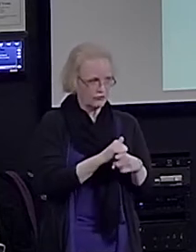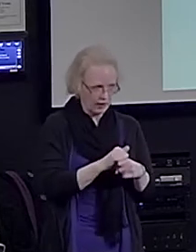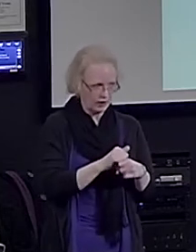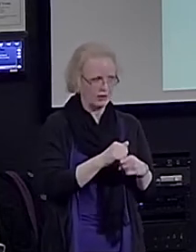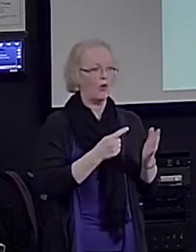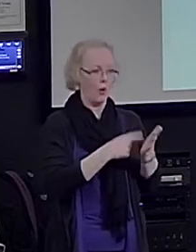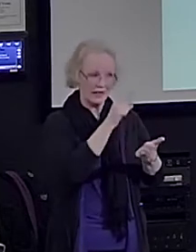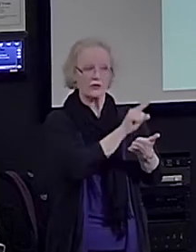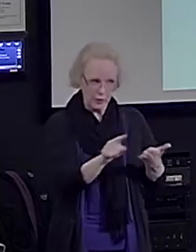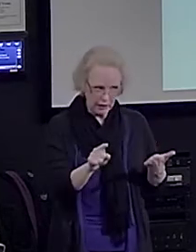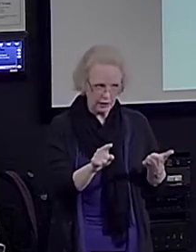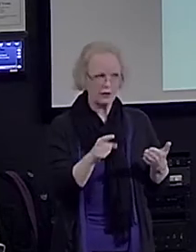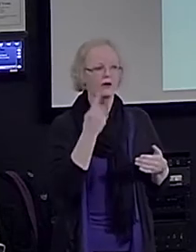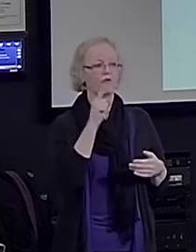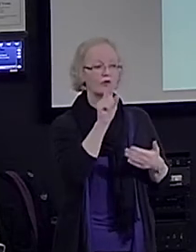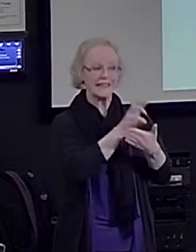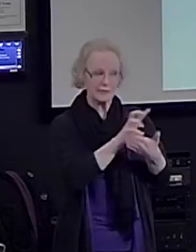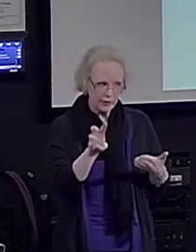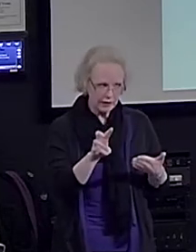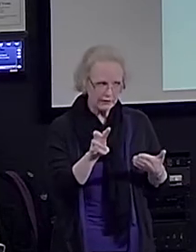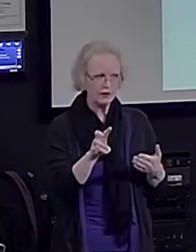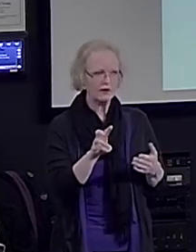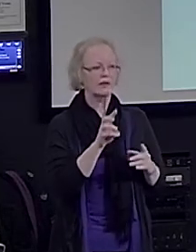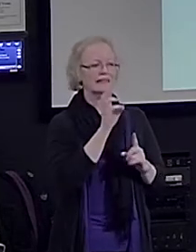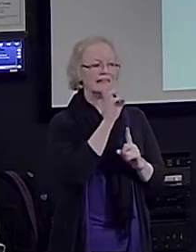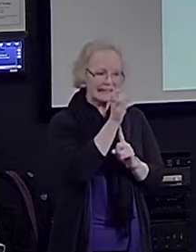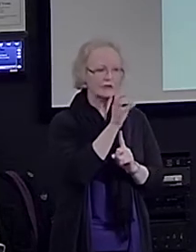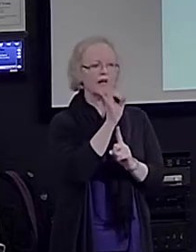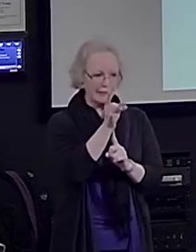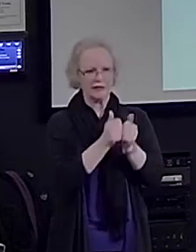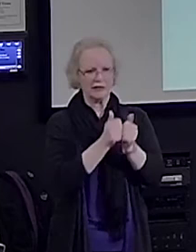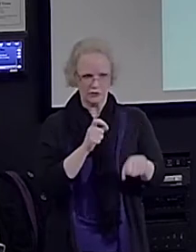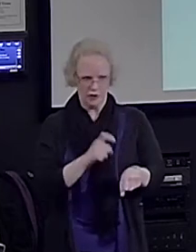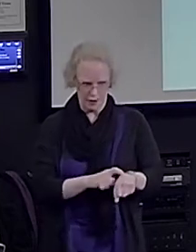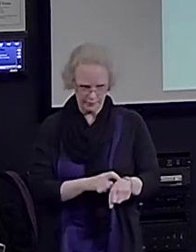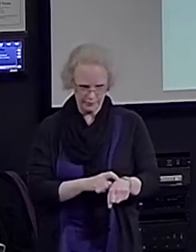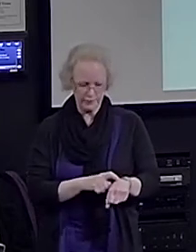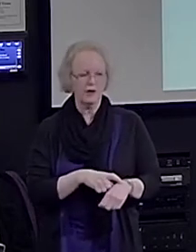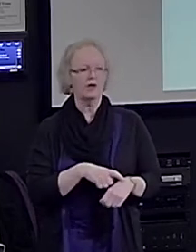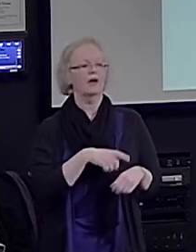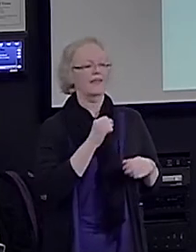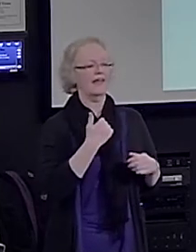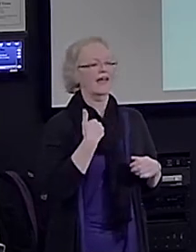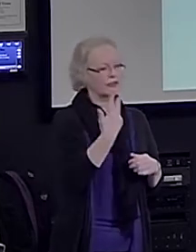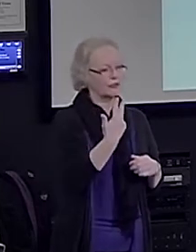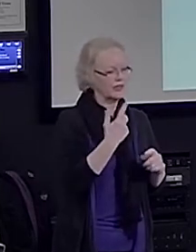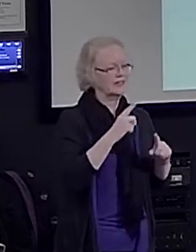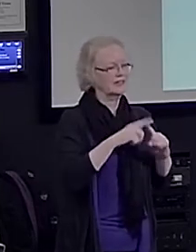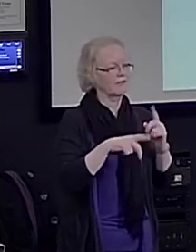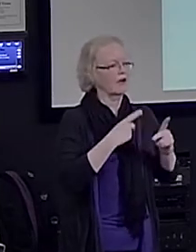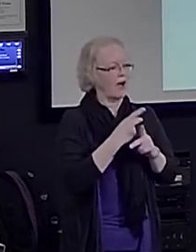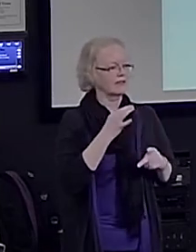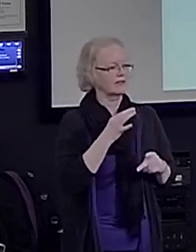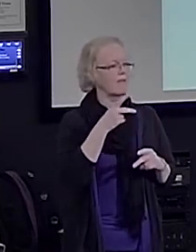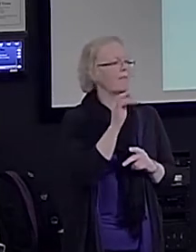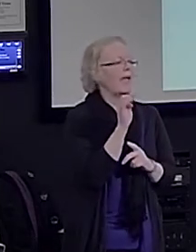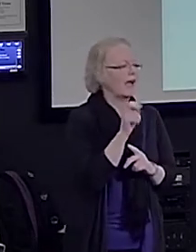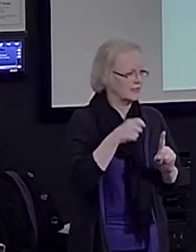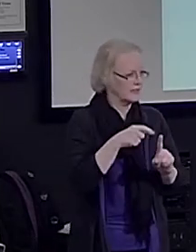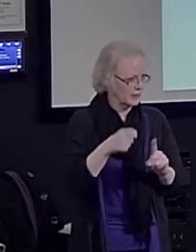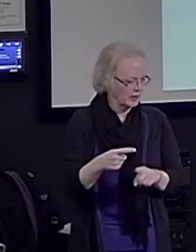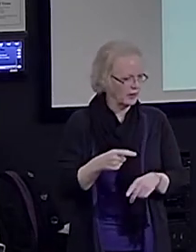with the stimuli for six to eight minutes they were trained on three different types of paired stimuli complex tones